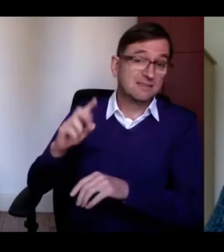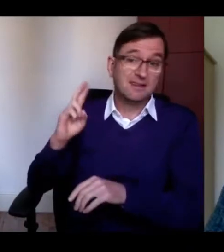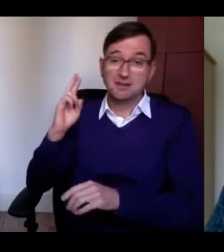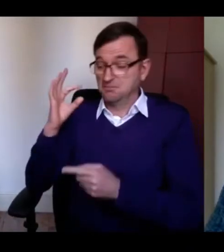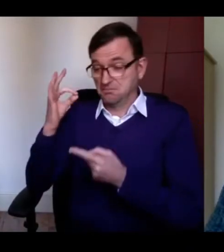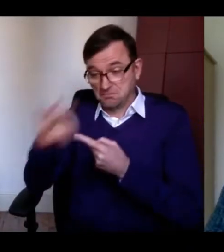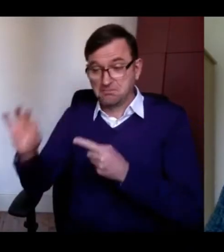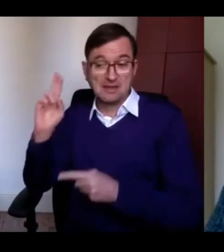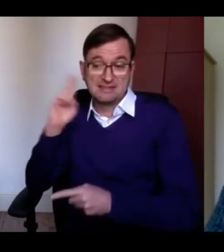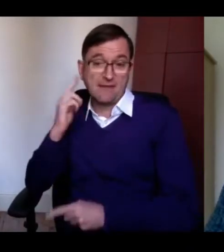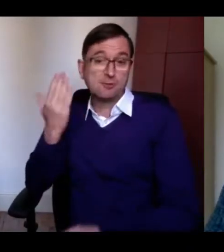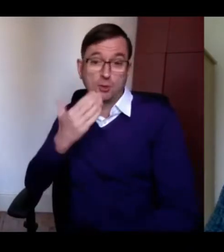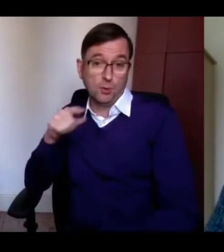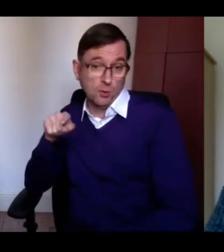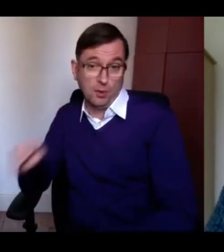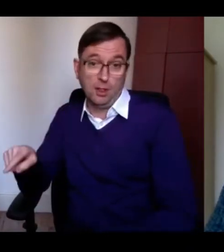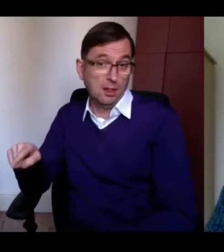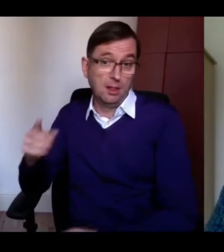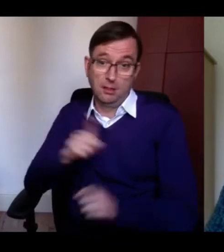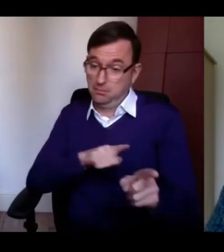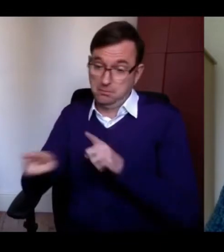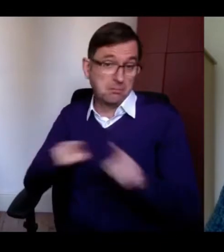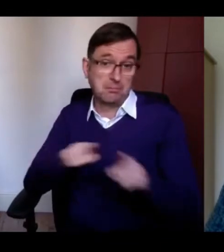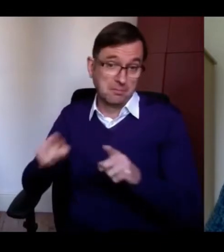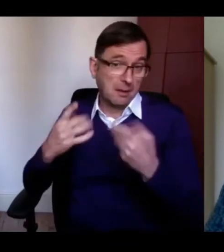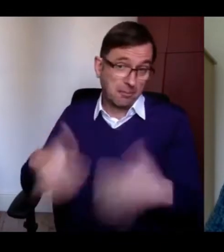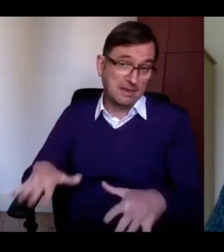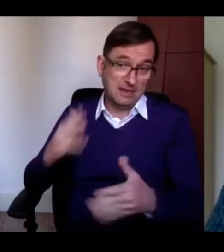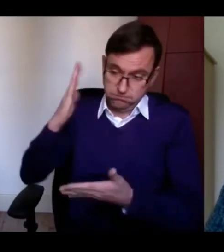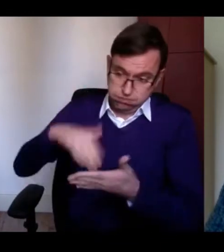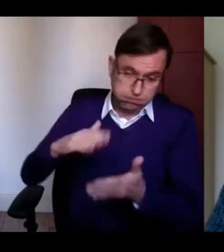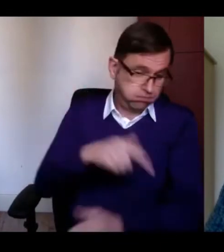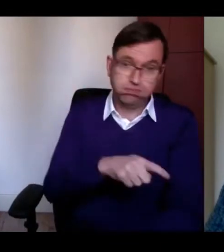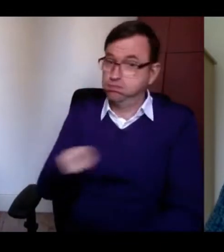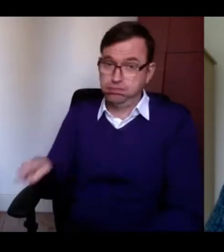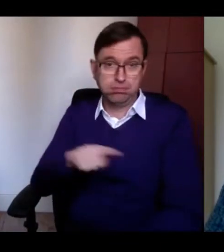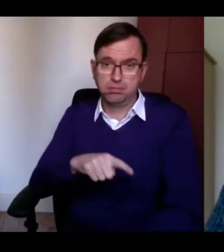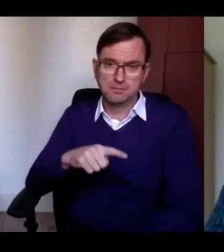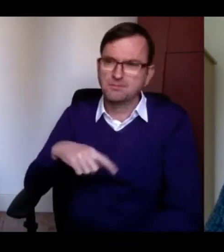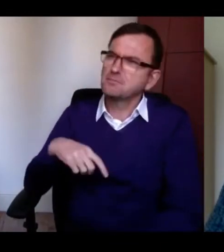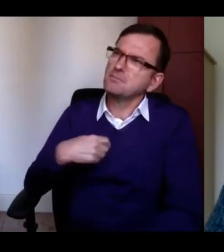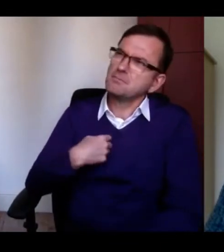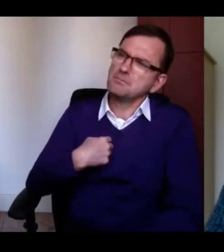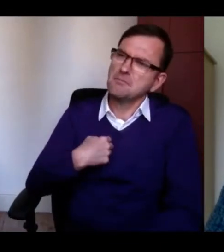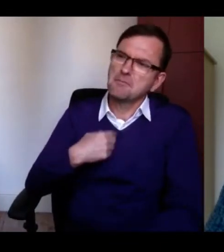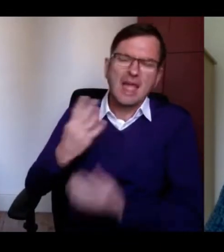mainstream and specific deaf schools. I've been to both.